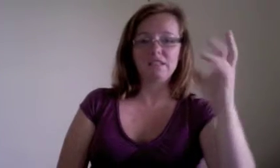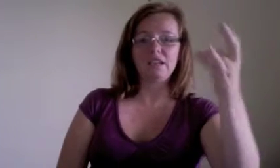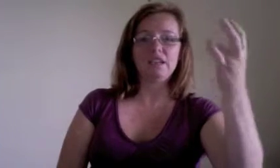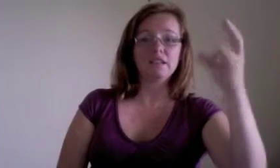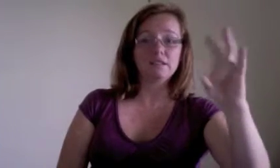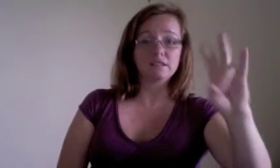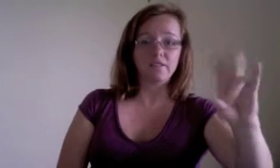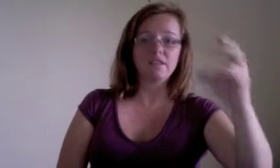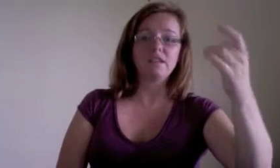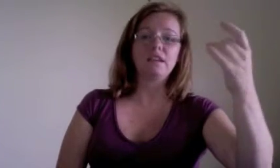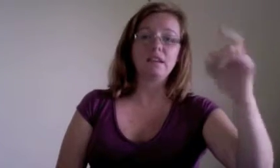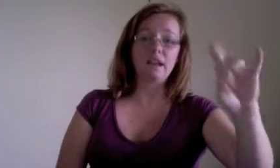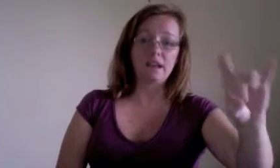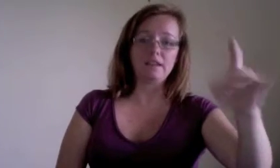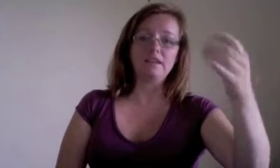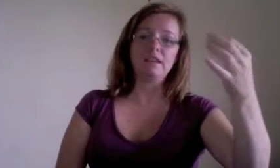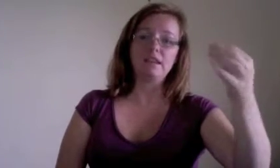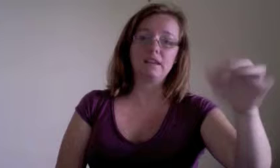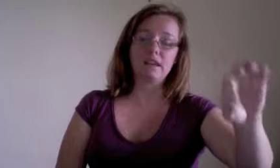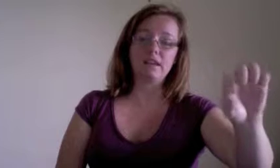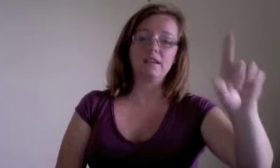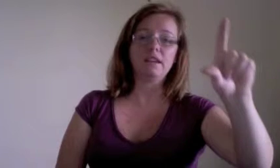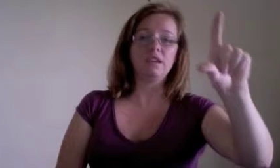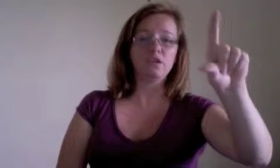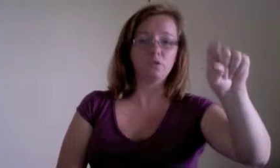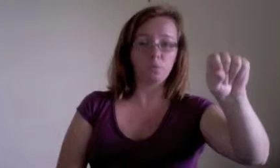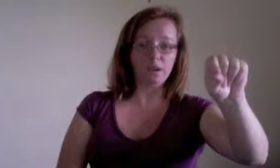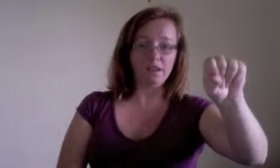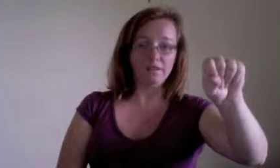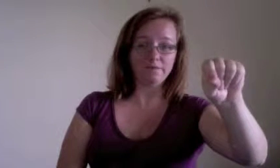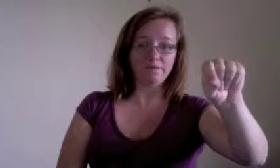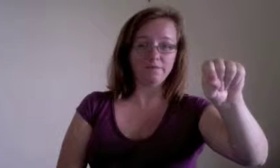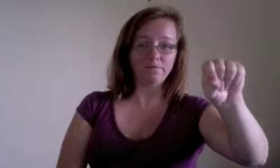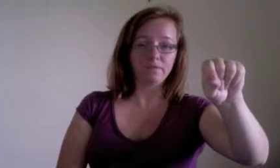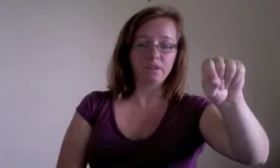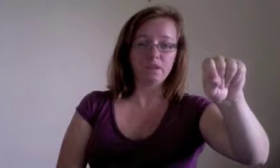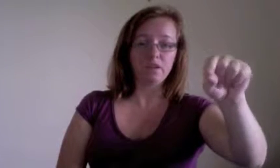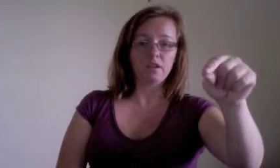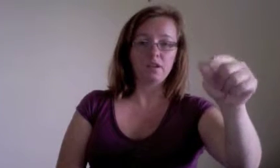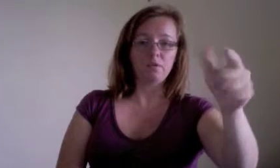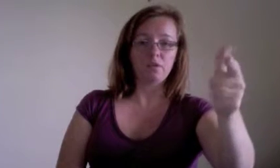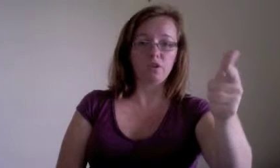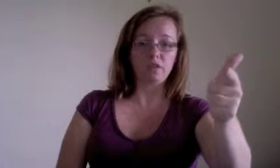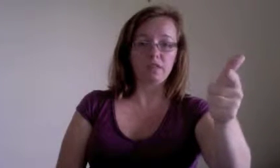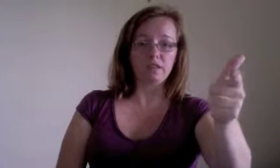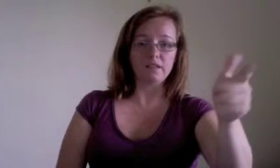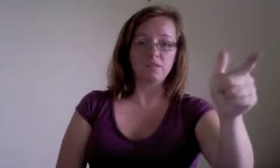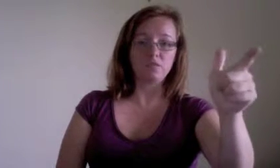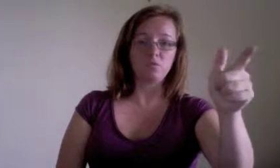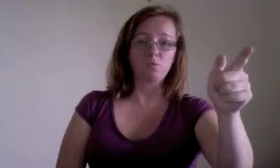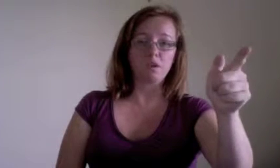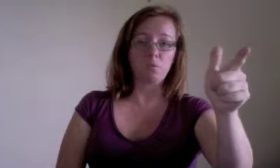16, 17, 18, 19, 20. Going to go like this.